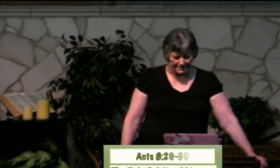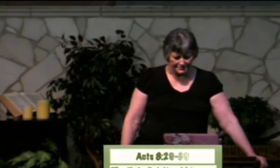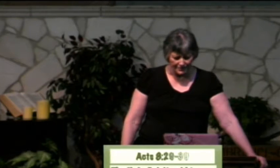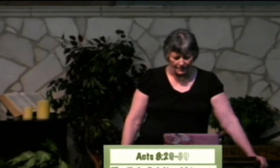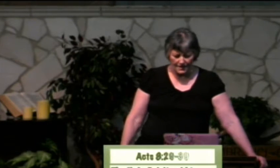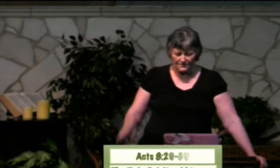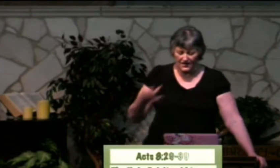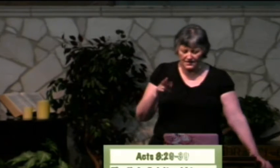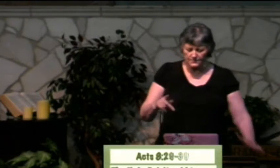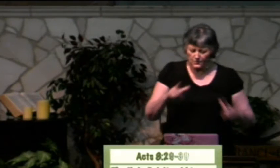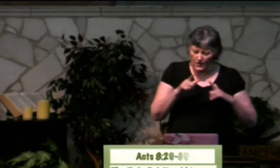So